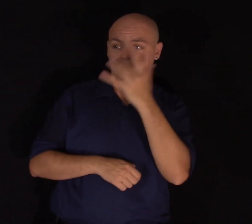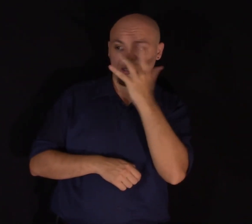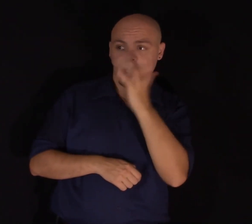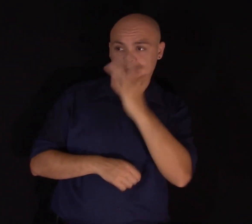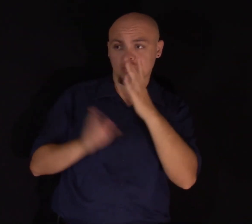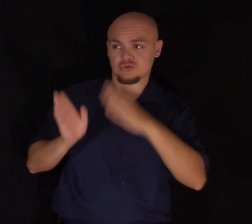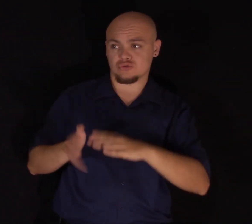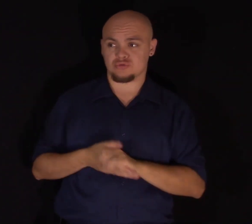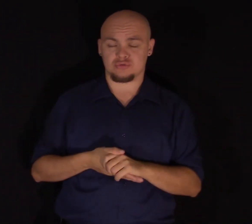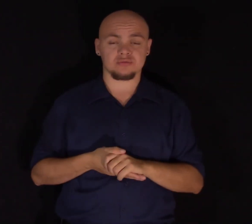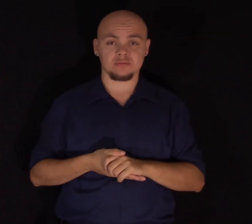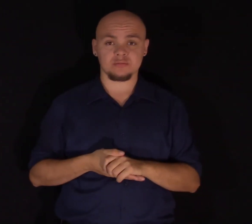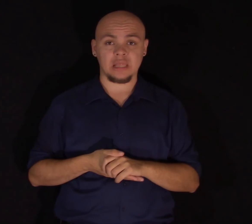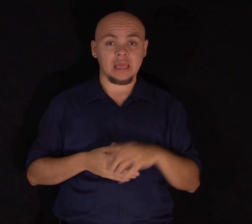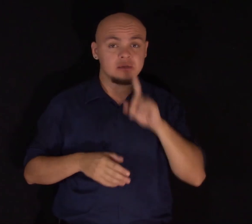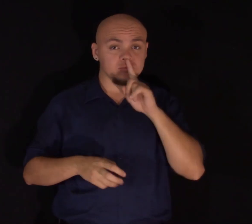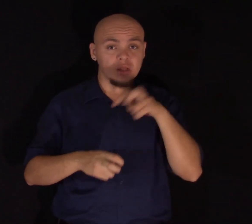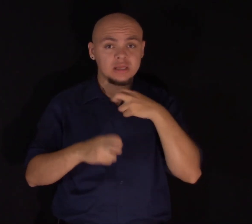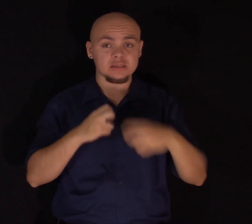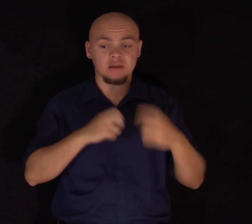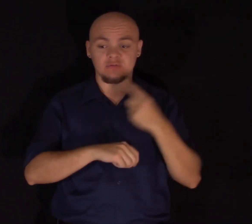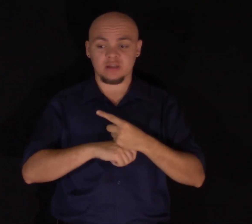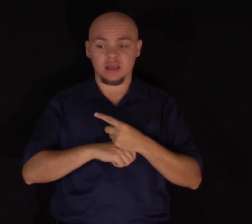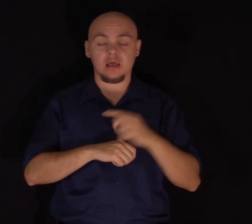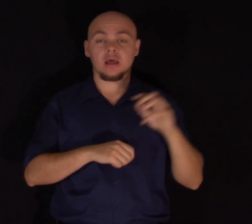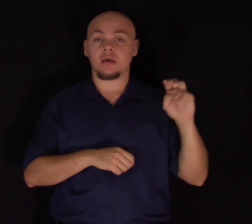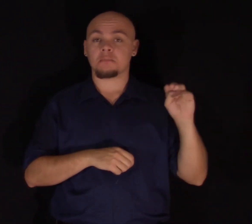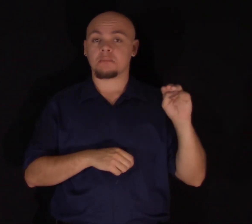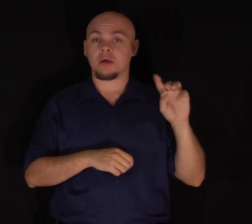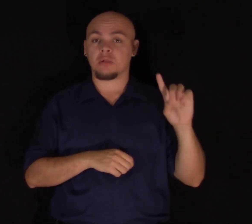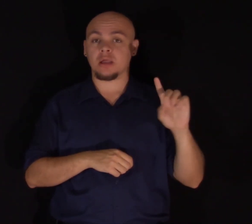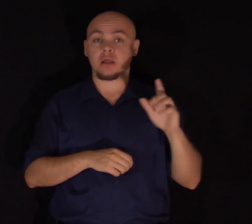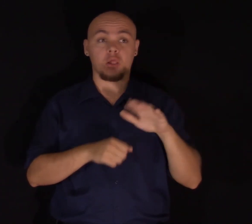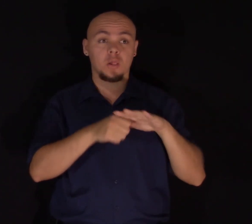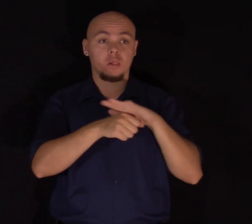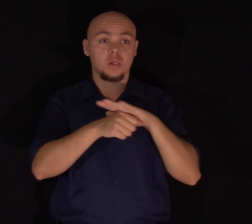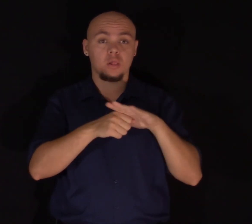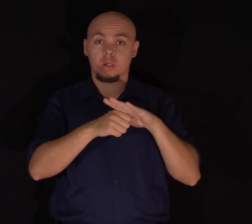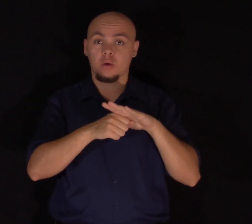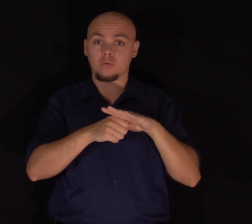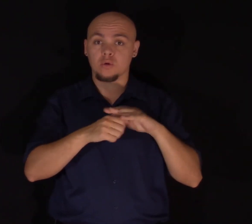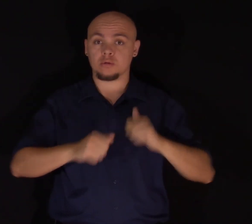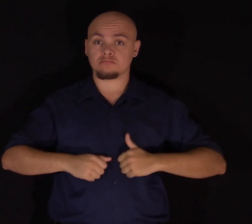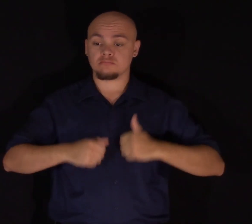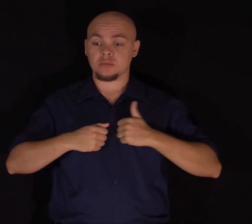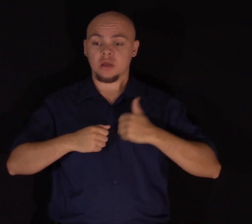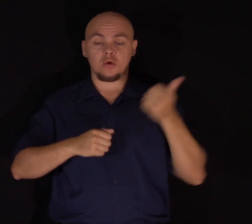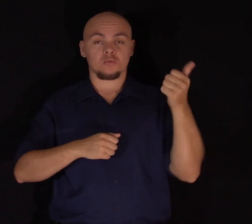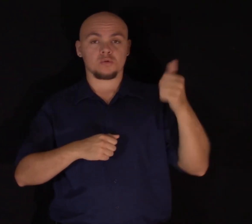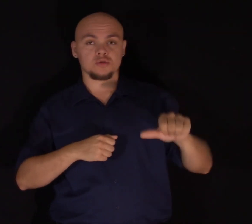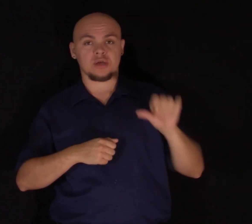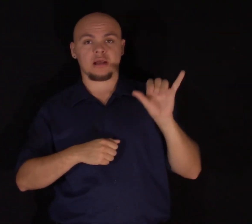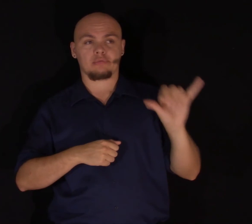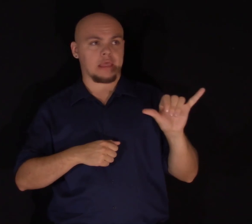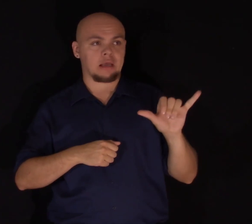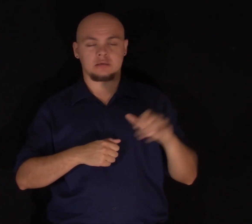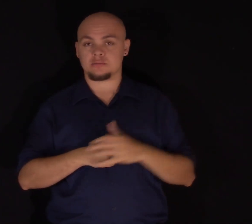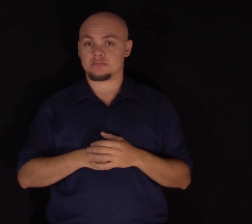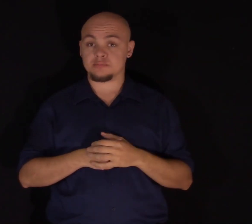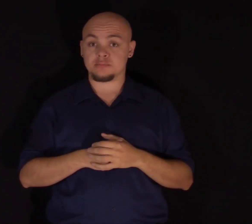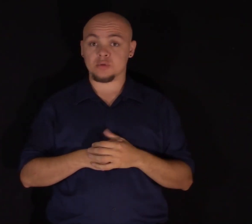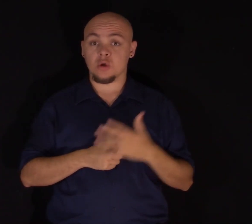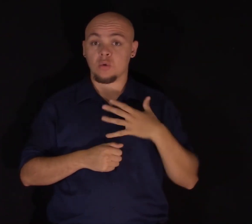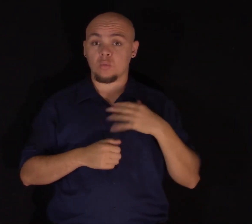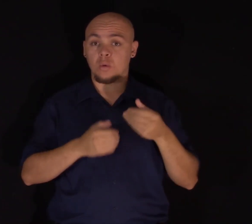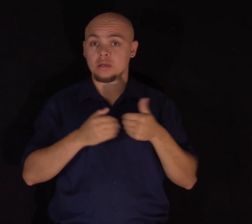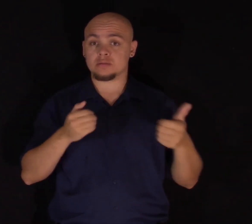there. It's been a tough day for the Klan. Their Maryland rally found many local residents rejecting the message of white separatism. After it's over,